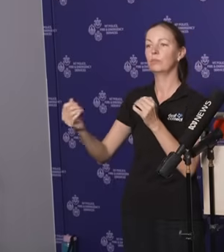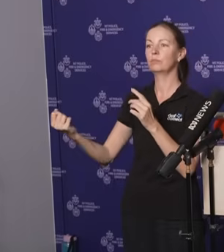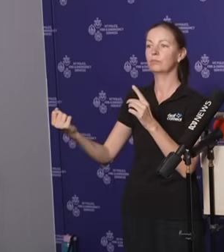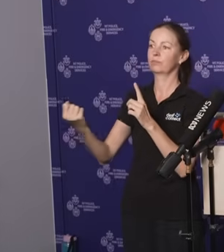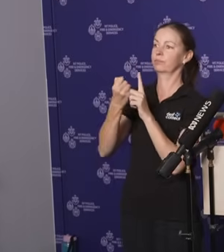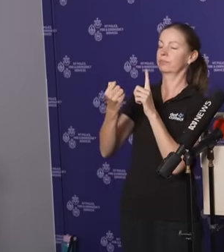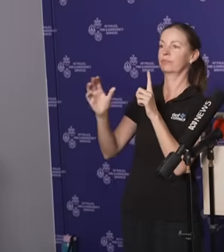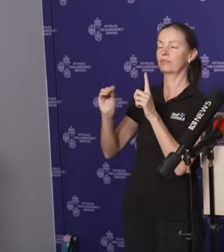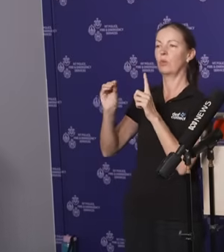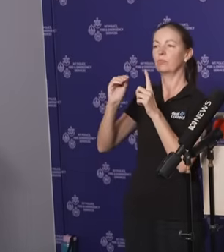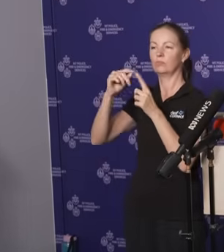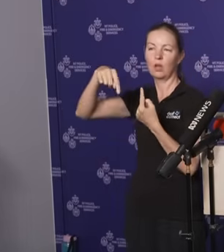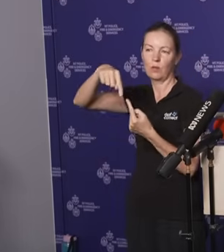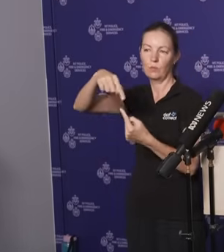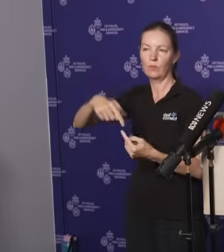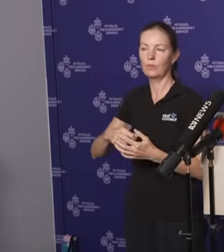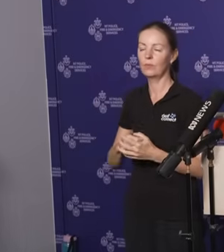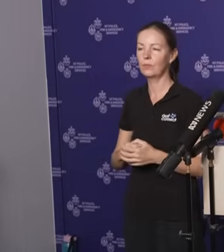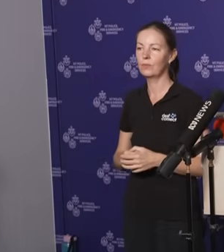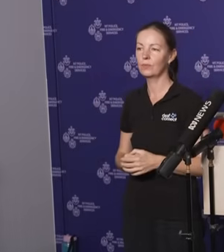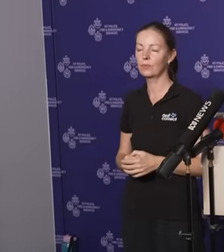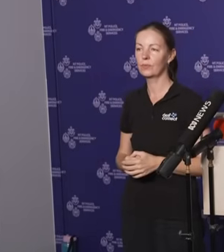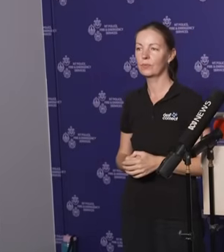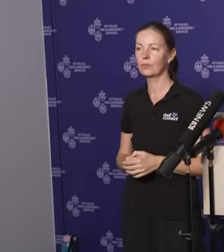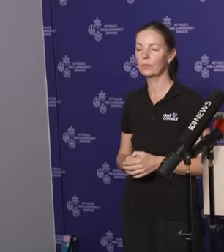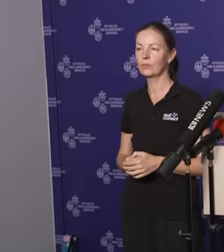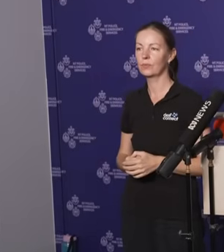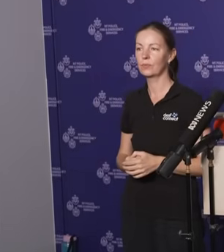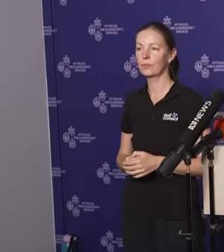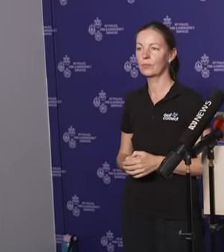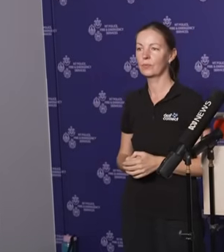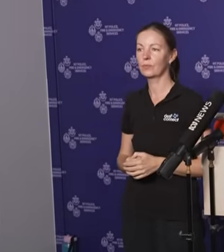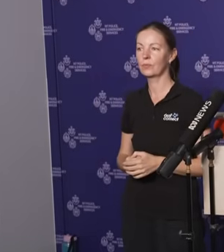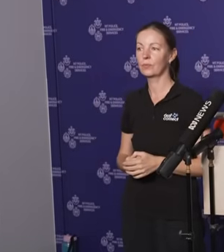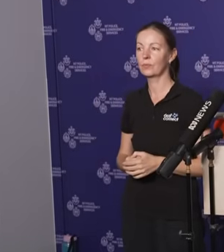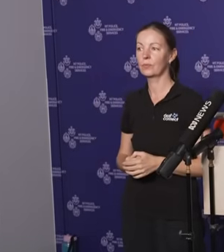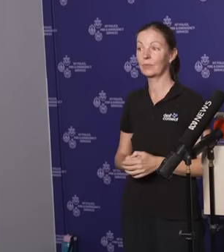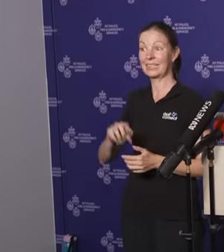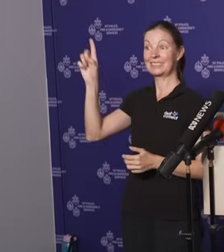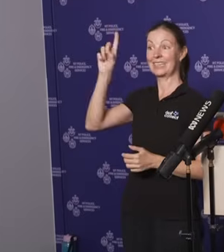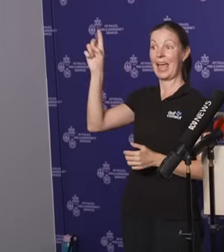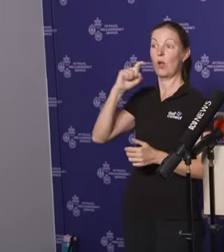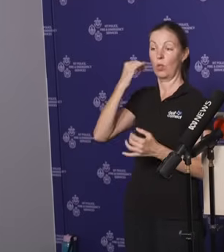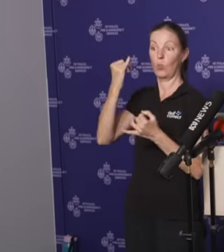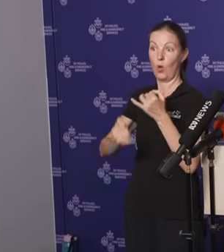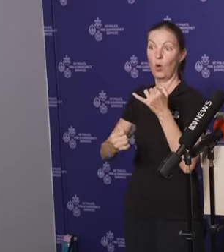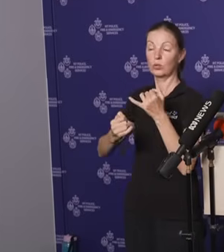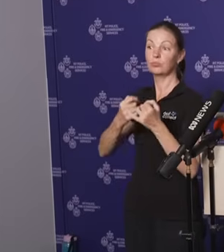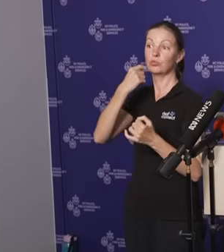Dra ara pedan andra bonitaka. And these conditions will worsen during today and into